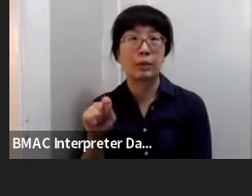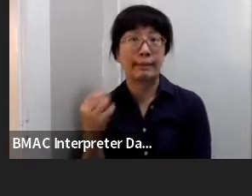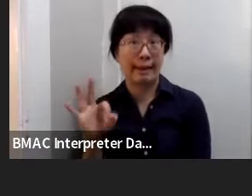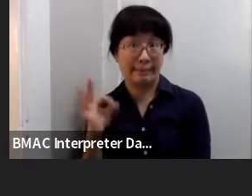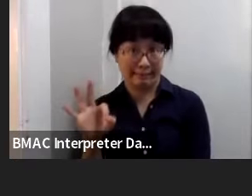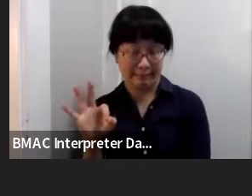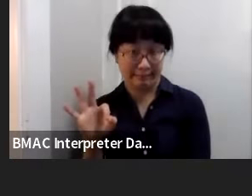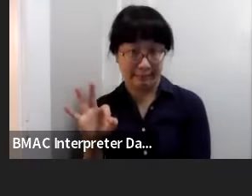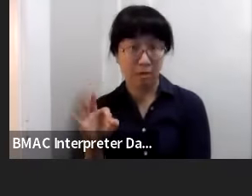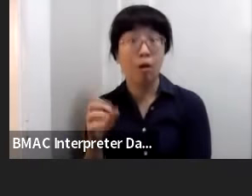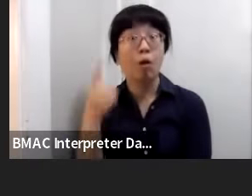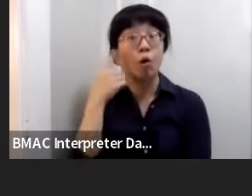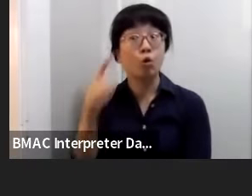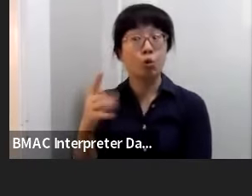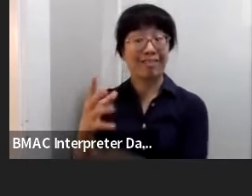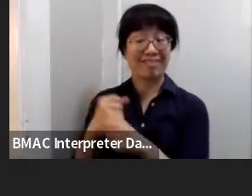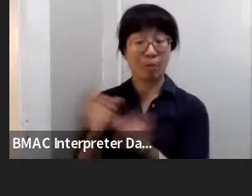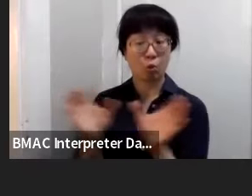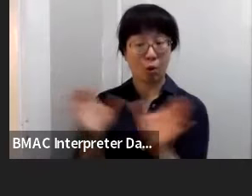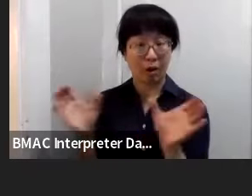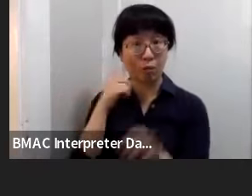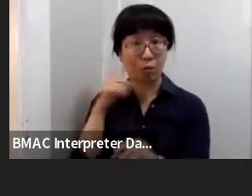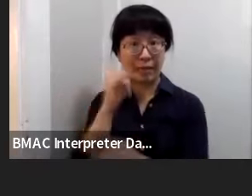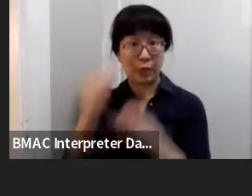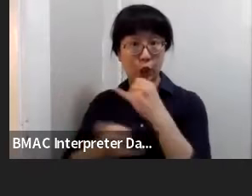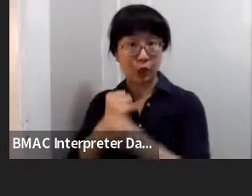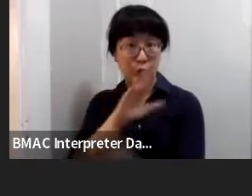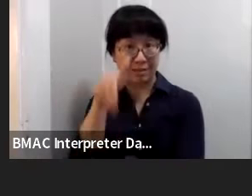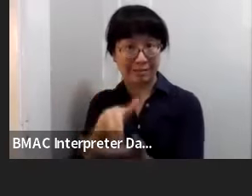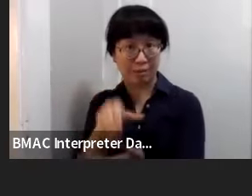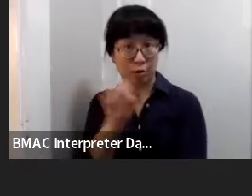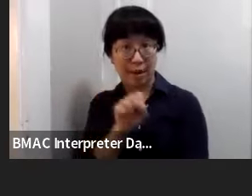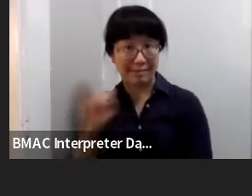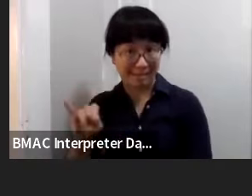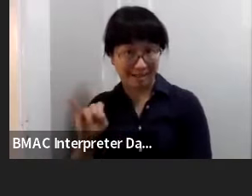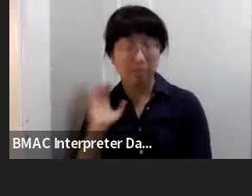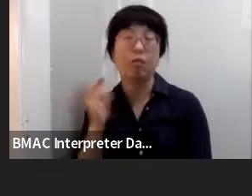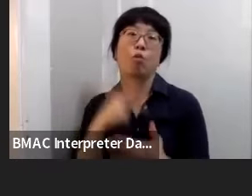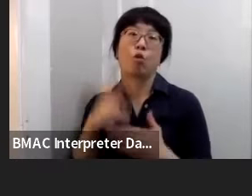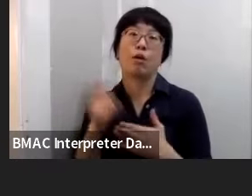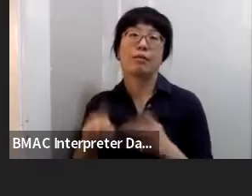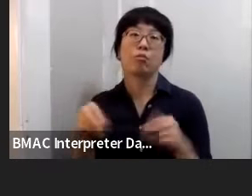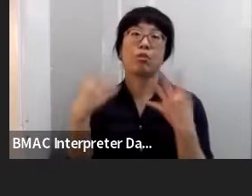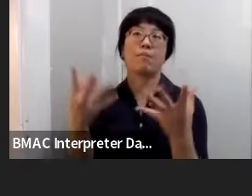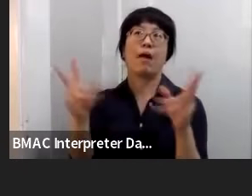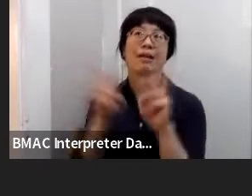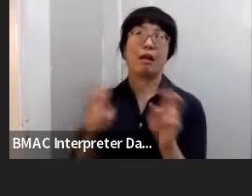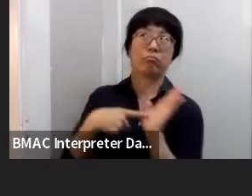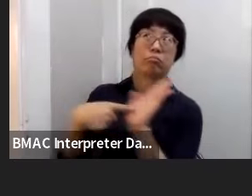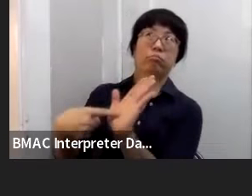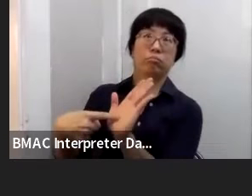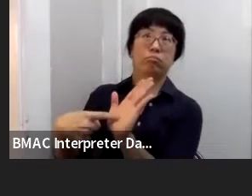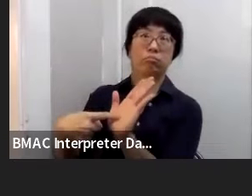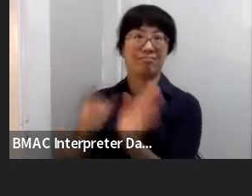us to be accredited by the International Center of SI, our program has to provide analysis to show that